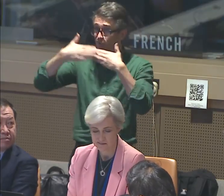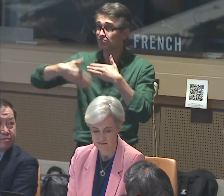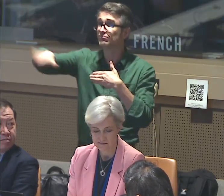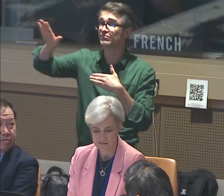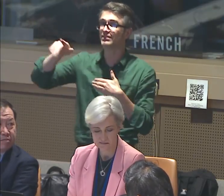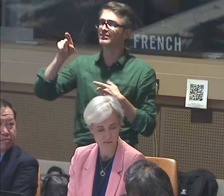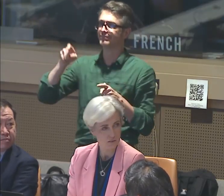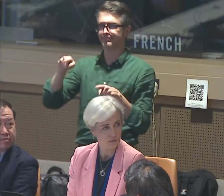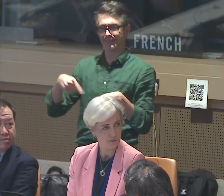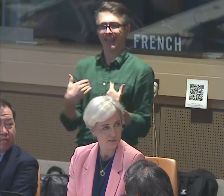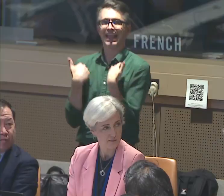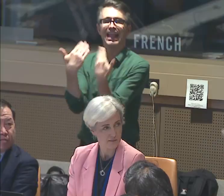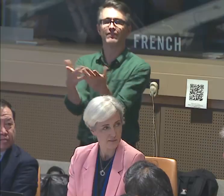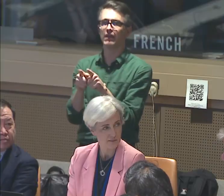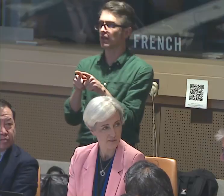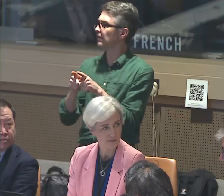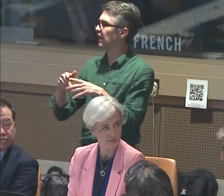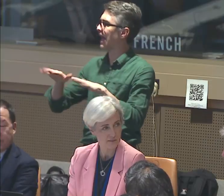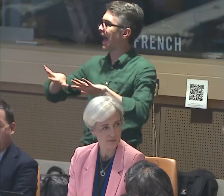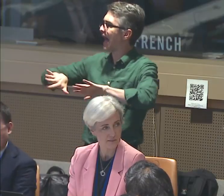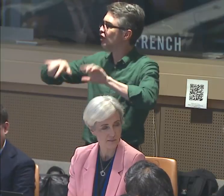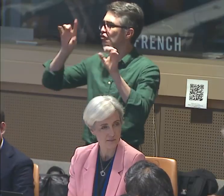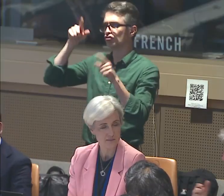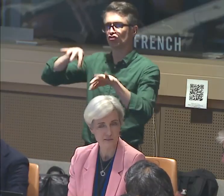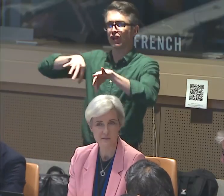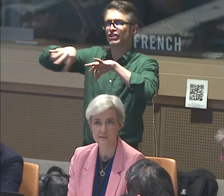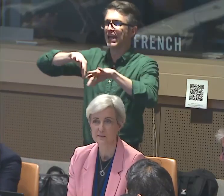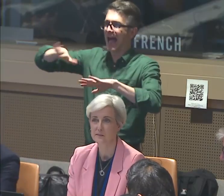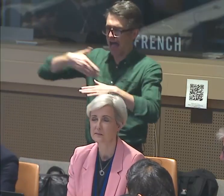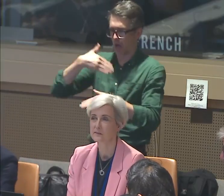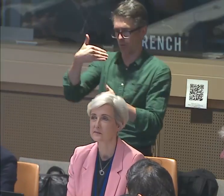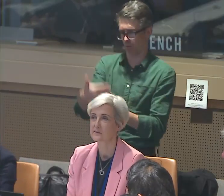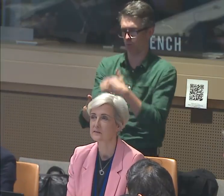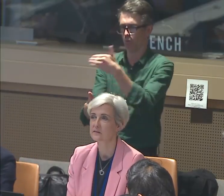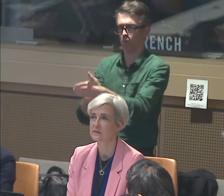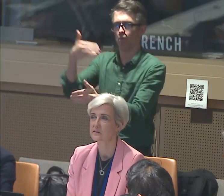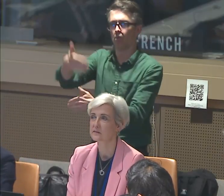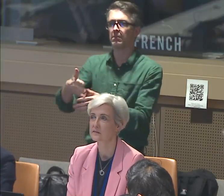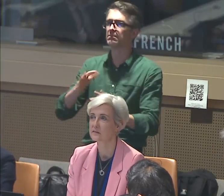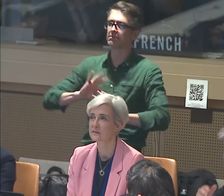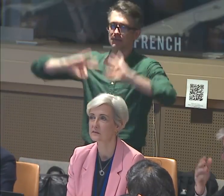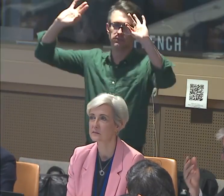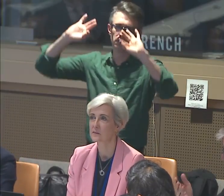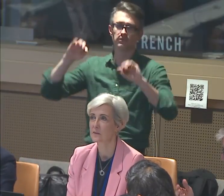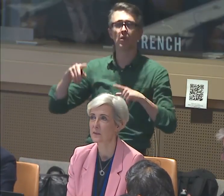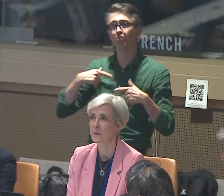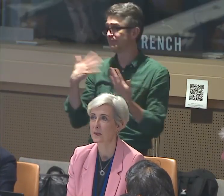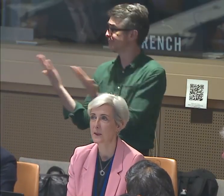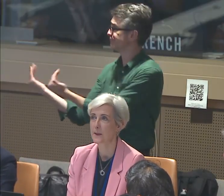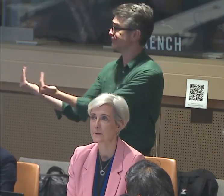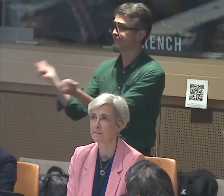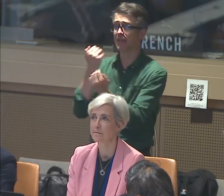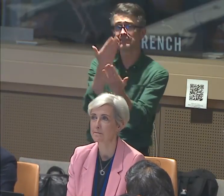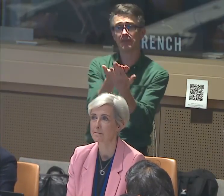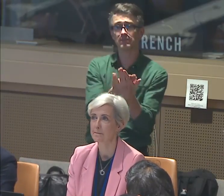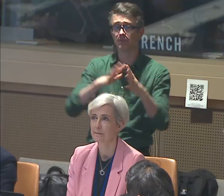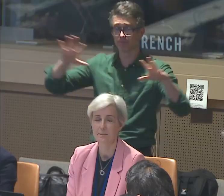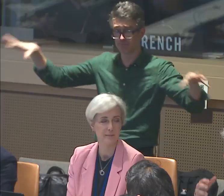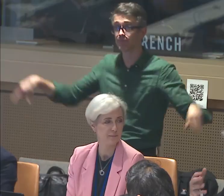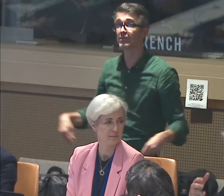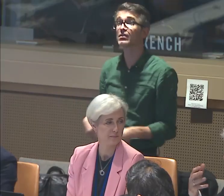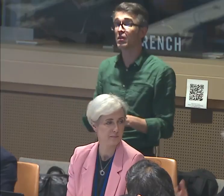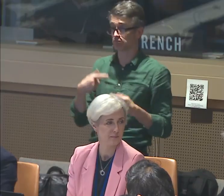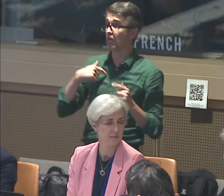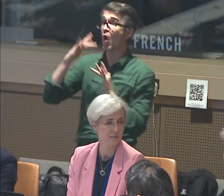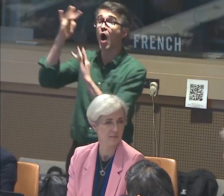your feedback. We will organize several webinars. There will be many opportunities to engage. We already talked with the International Disability